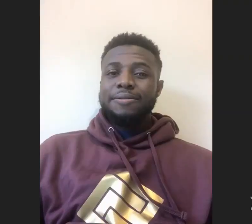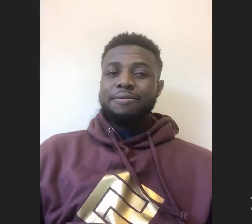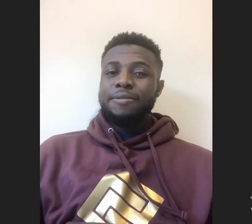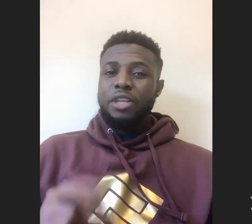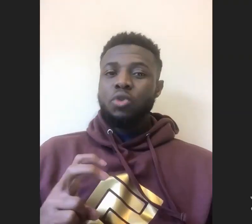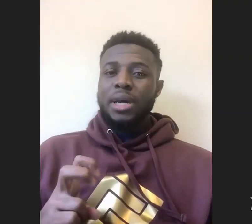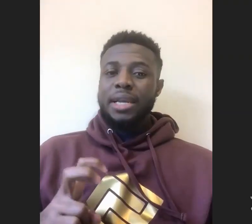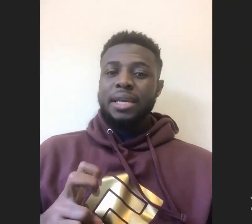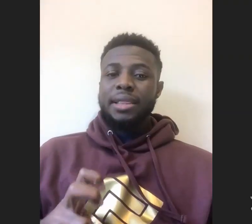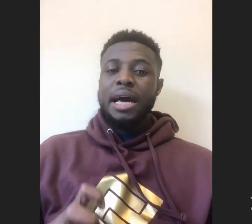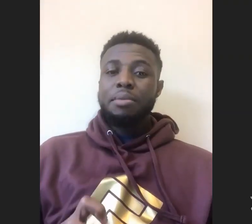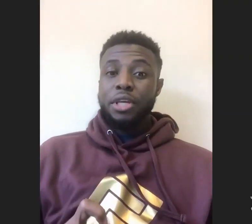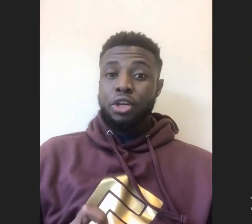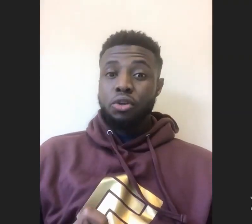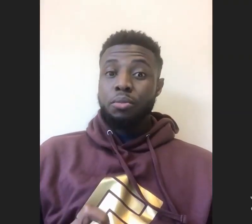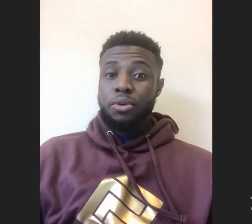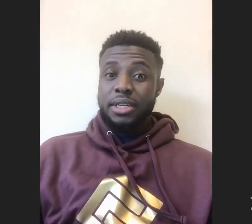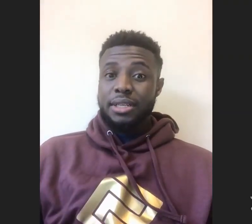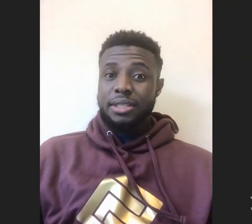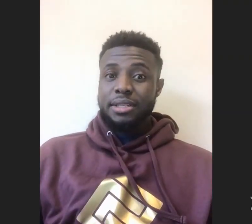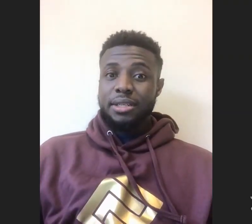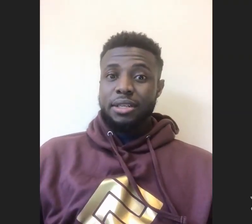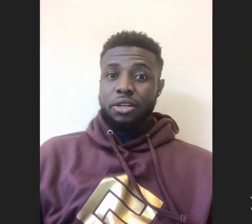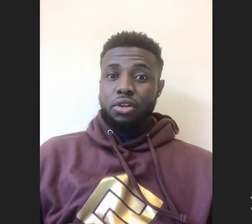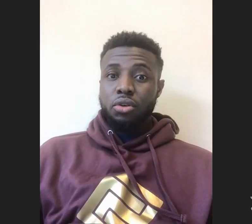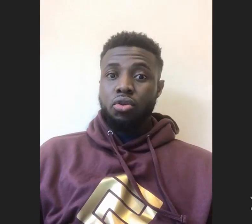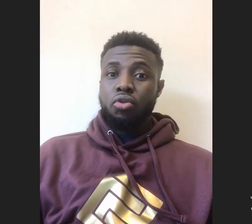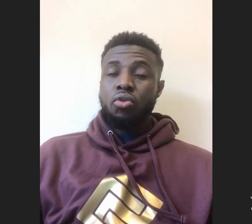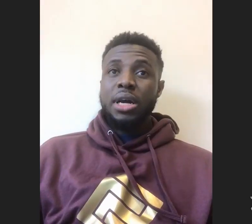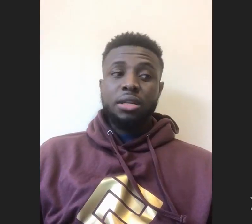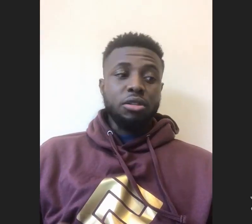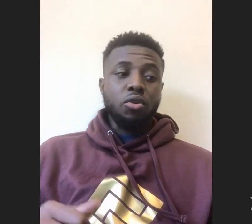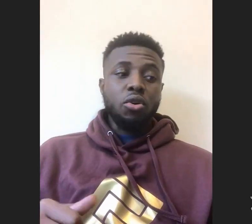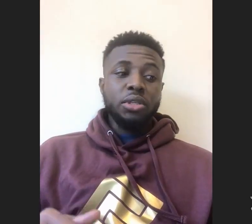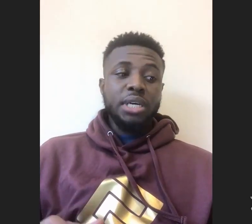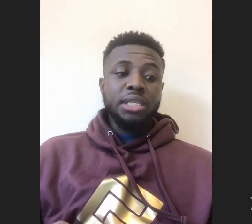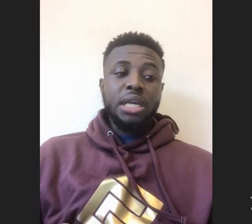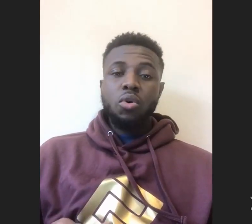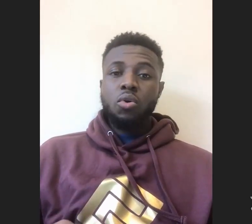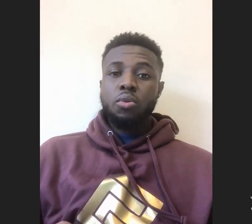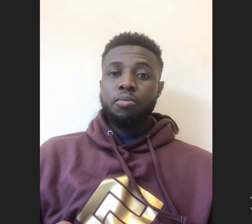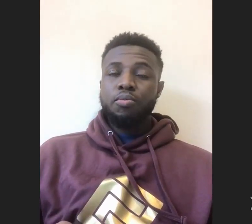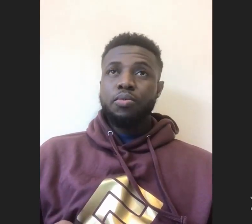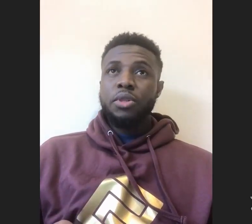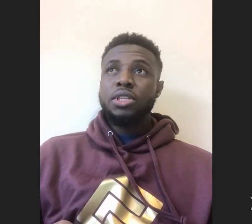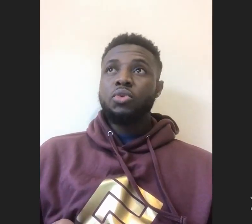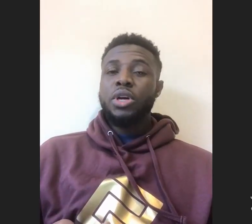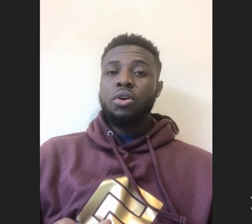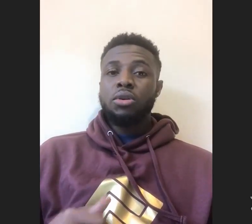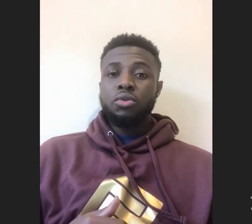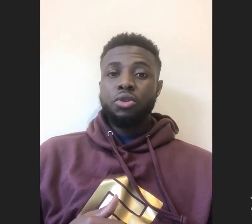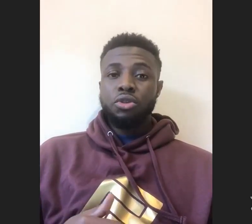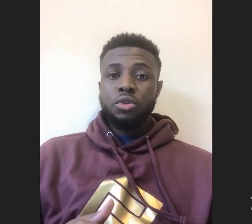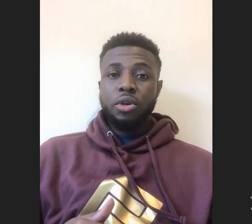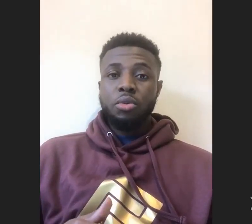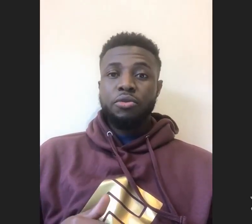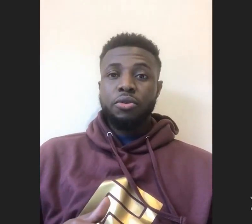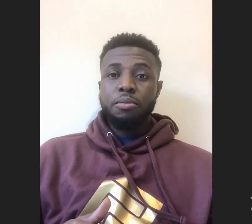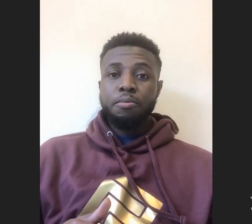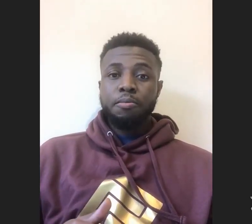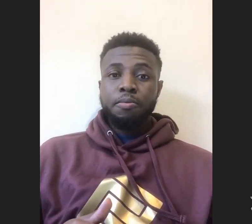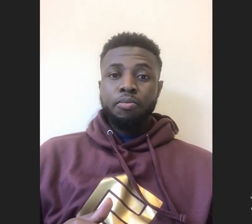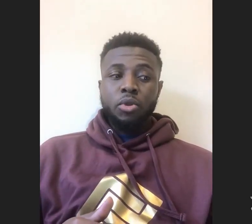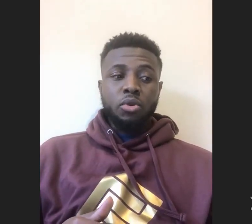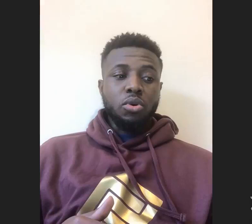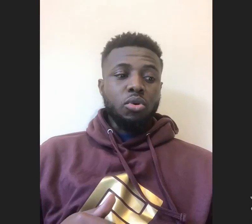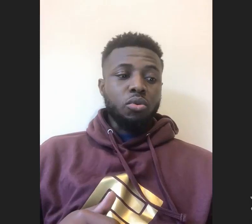was virtually the application process. You know, you look at the course and it's like, oh, this is where all these questions were coming